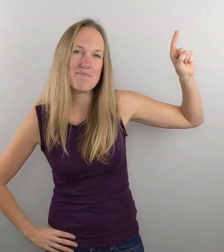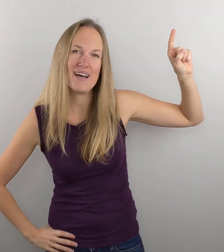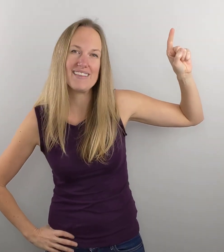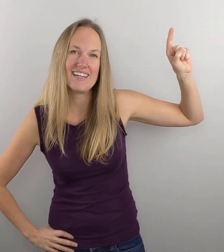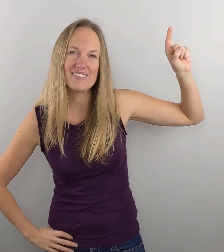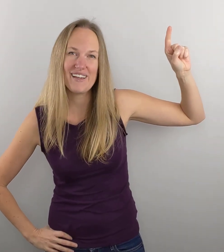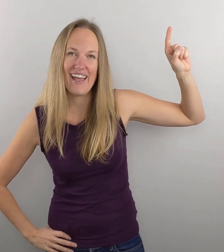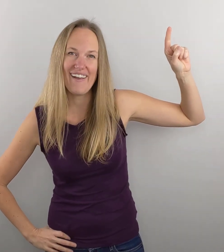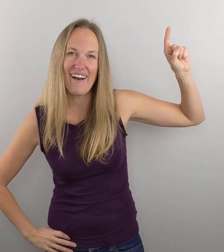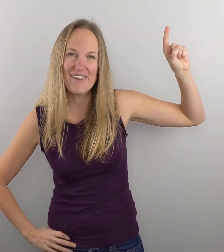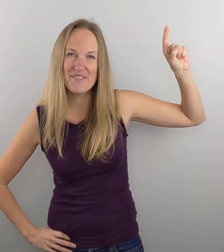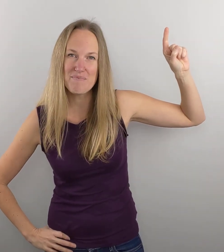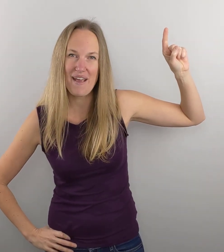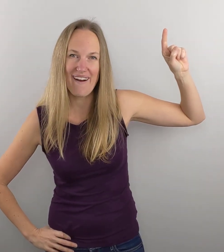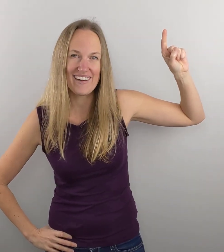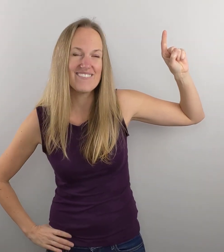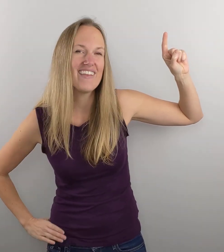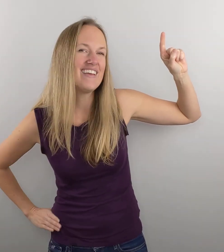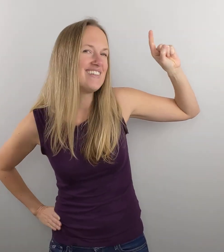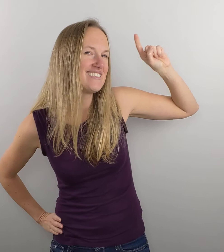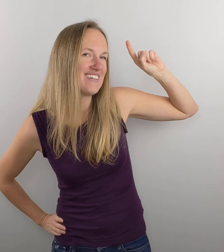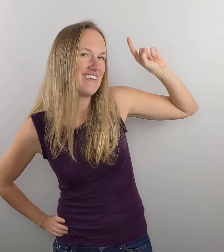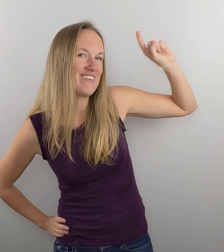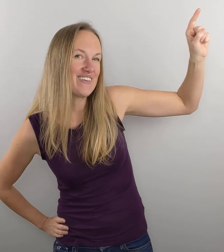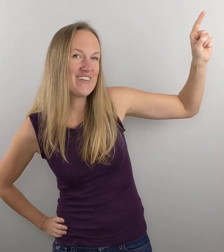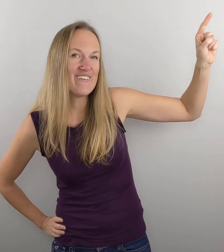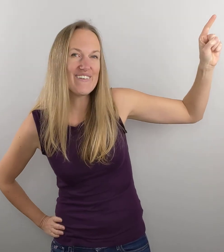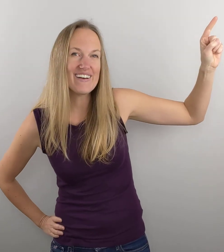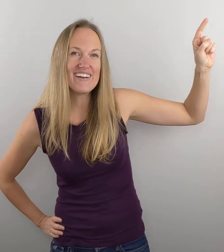but that's okay. God knows my heart. So your